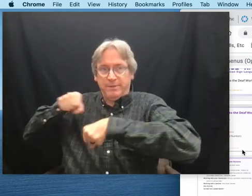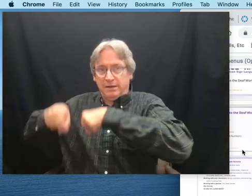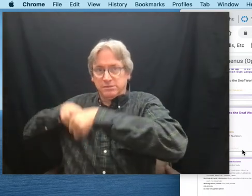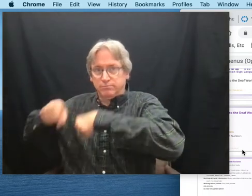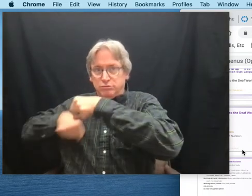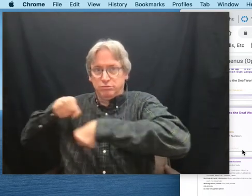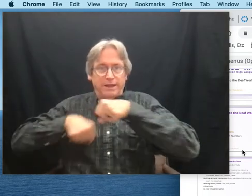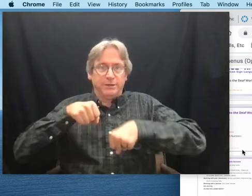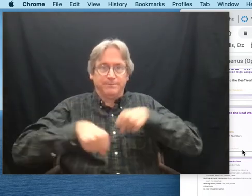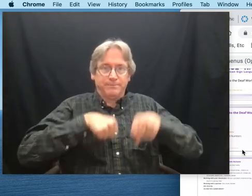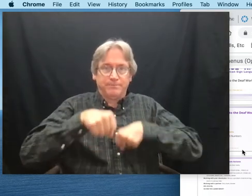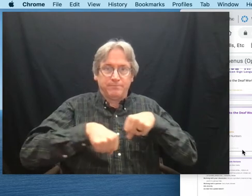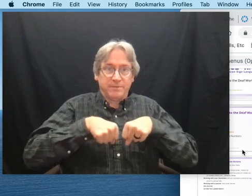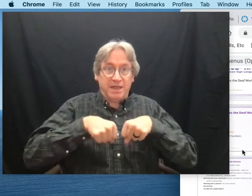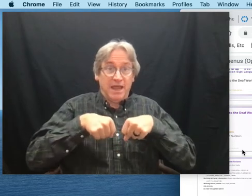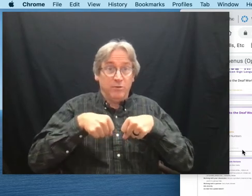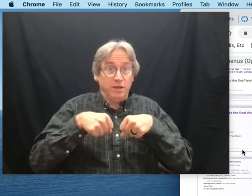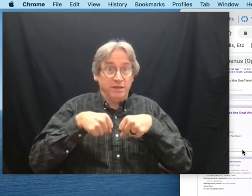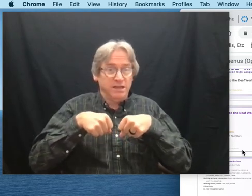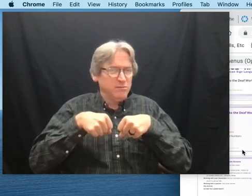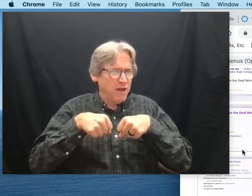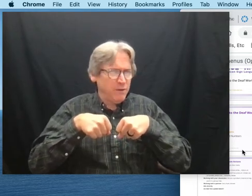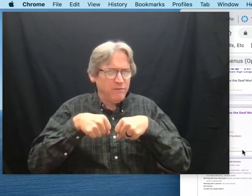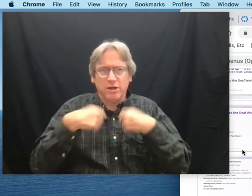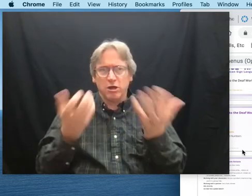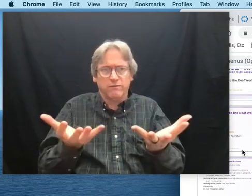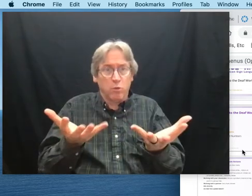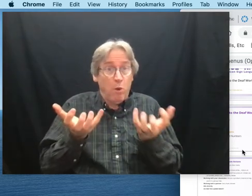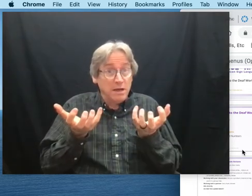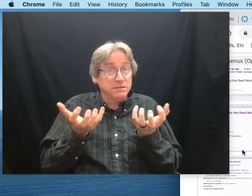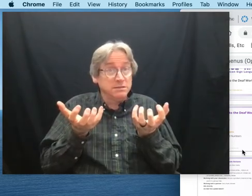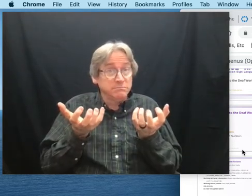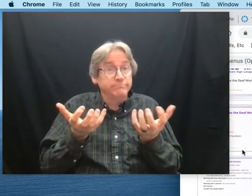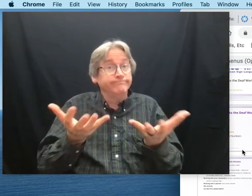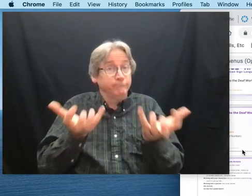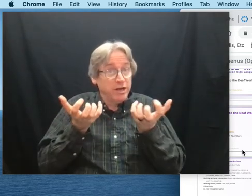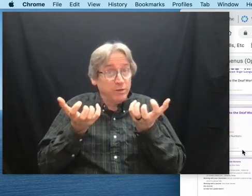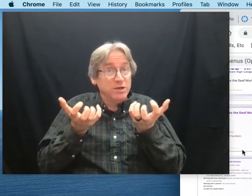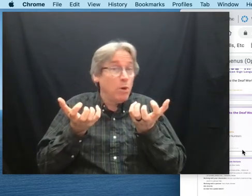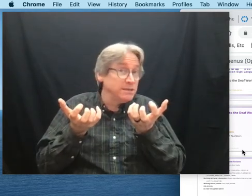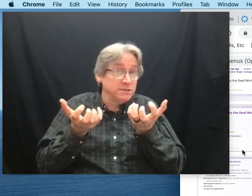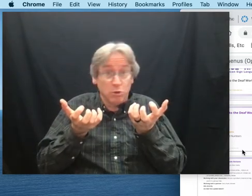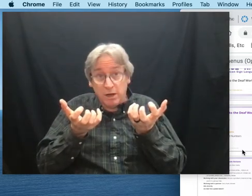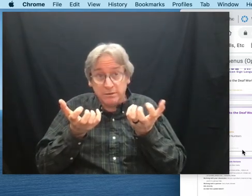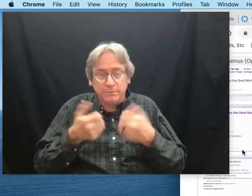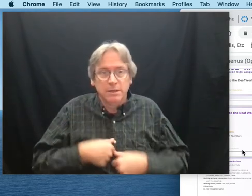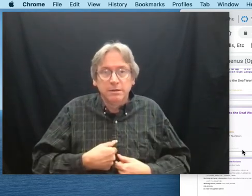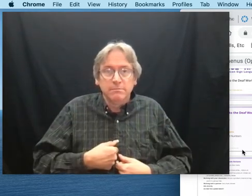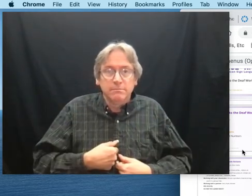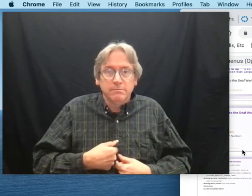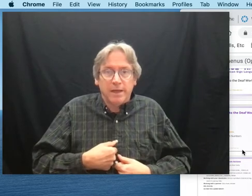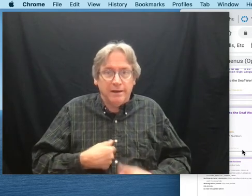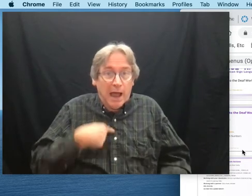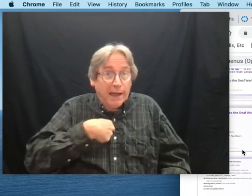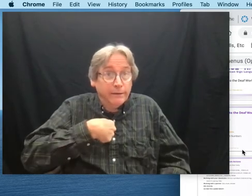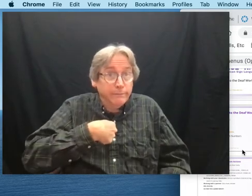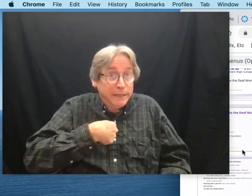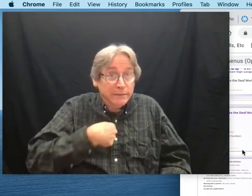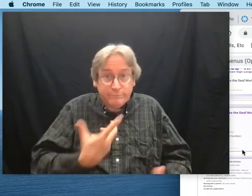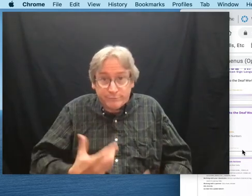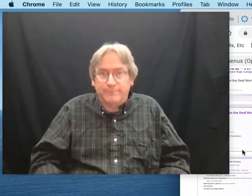like the pedals, bike. And I think we've already gone over want, right? We did want and don't want. And